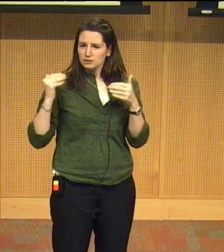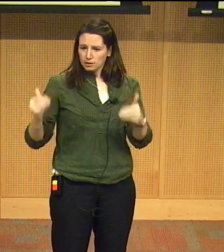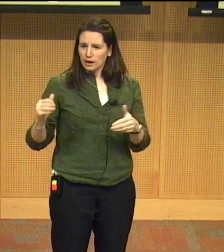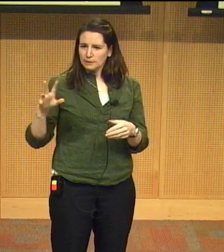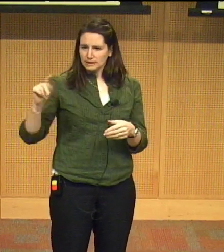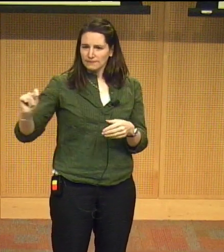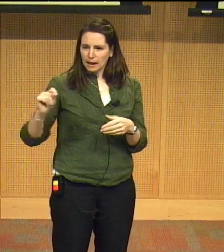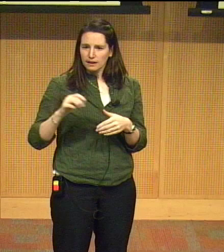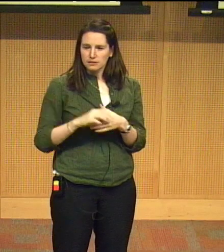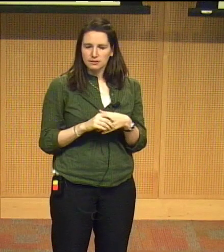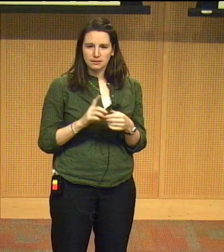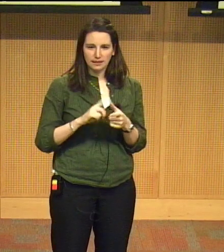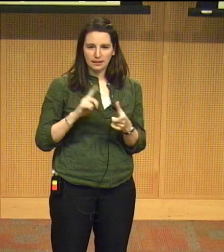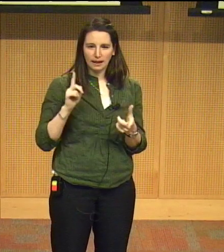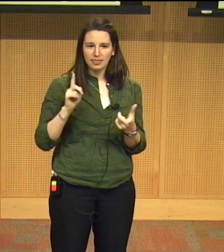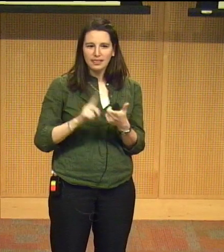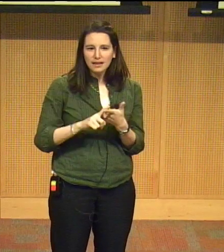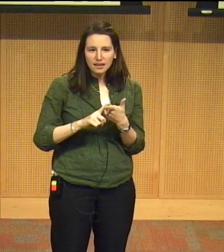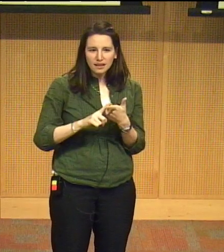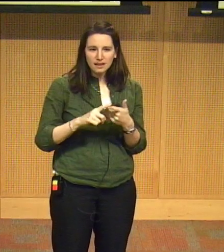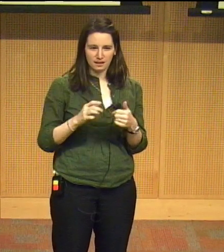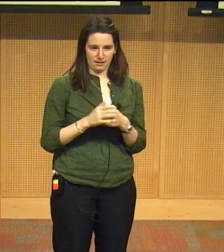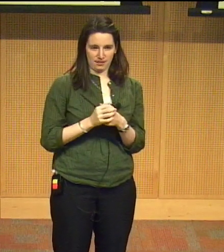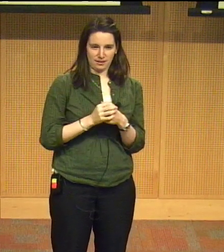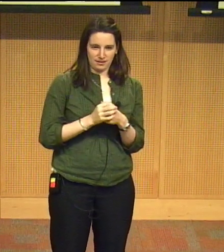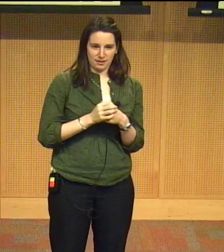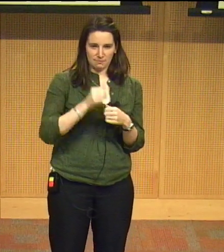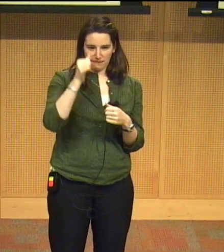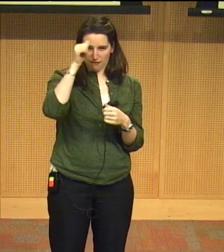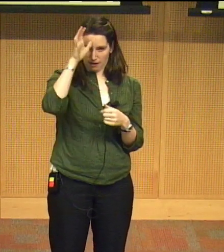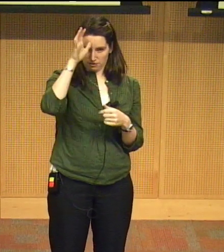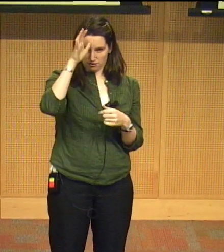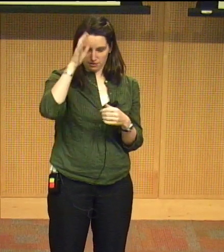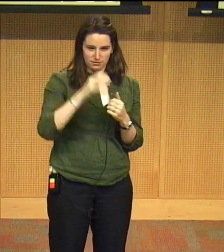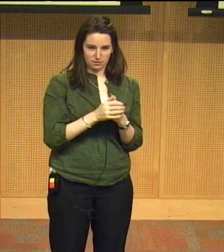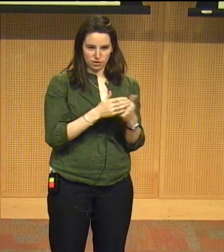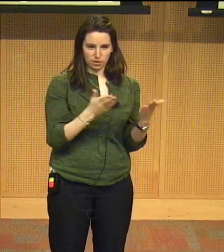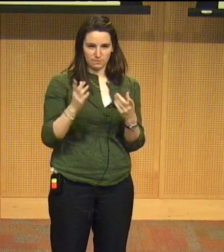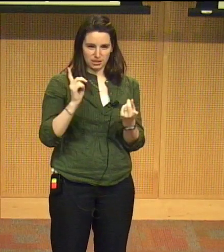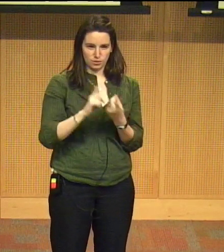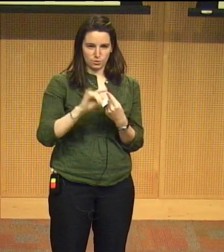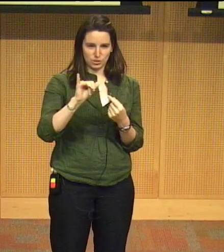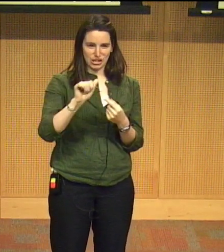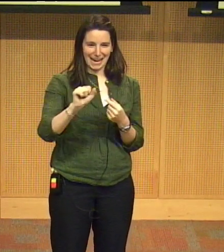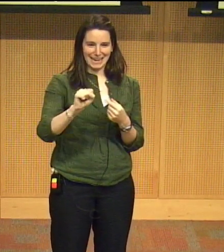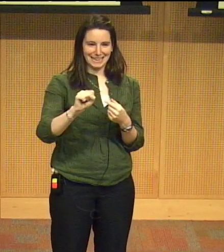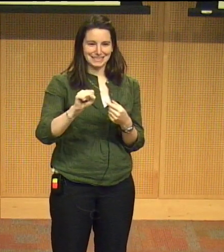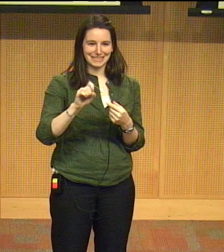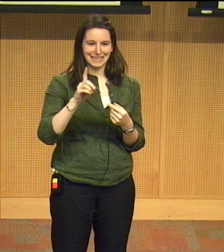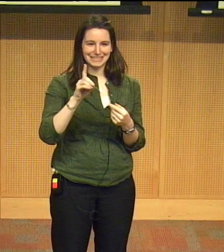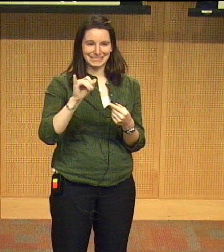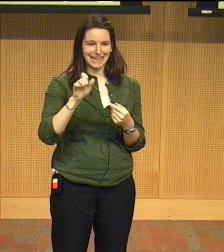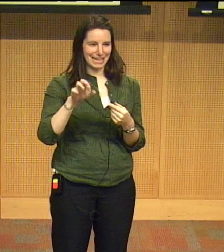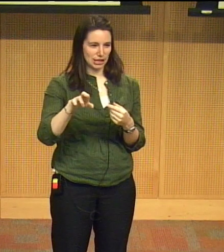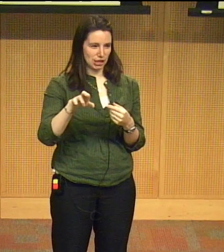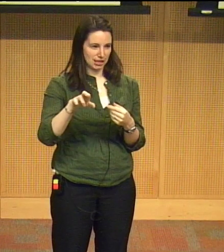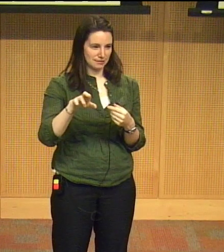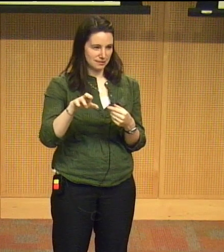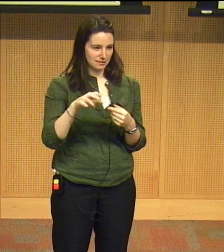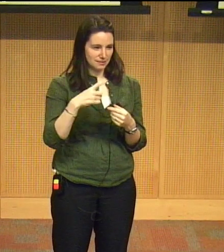go ahead and be a vet. And then my father took me to Jay's Diner and